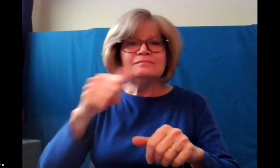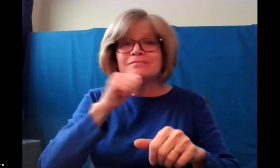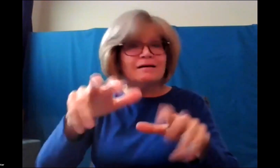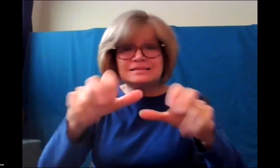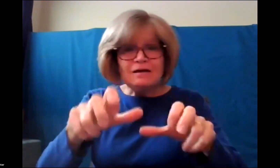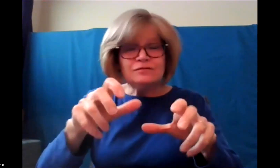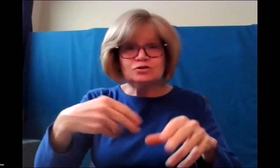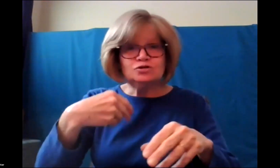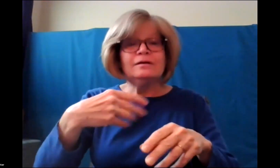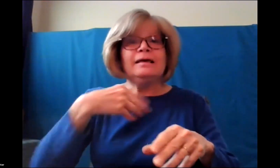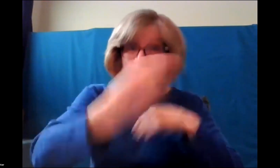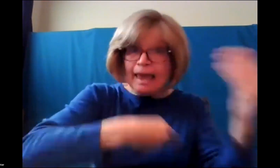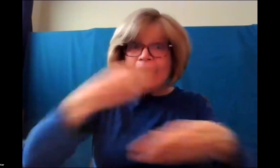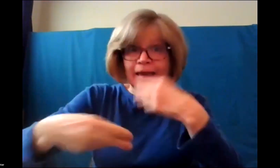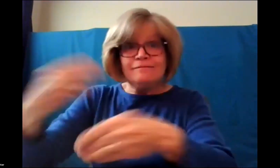giving continued.